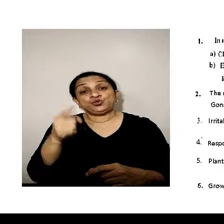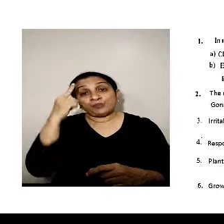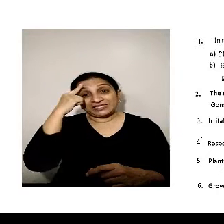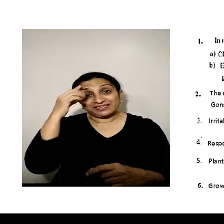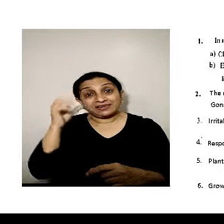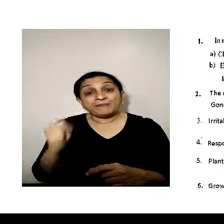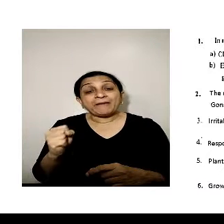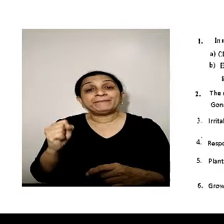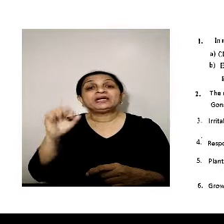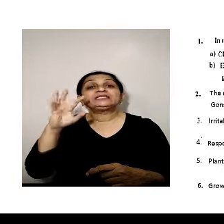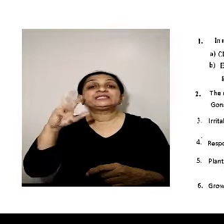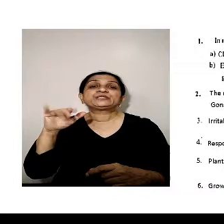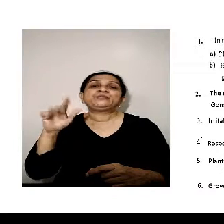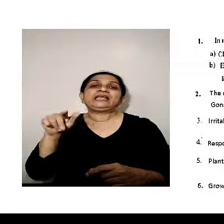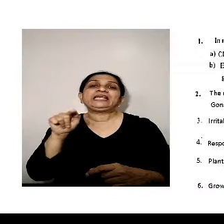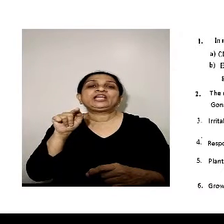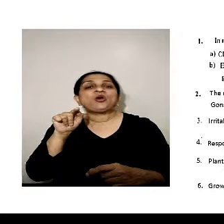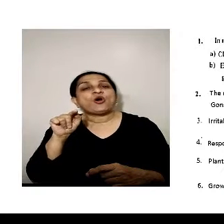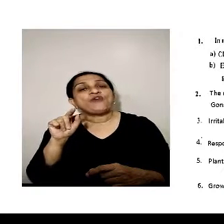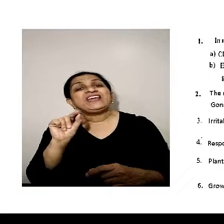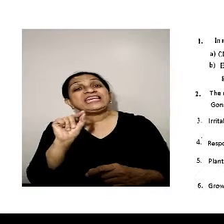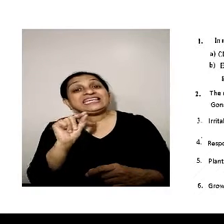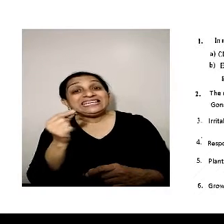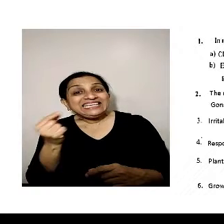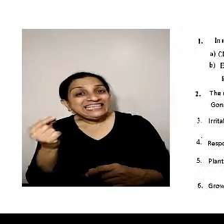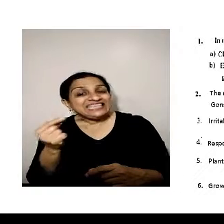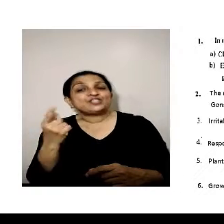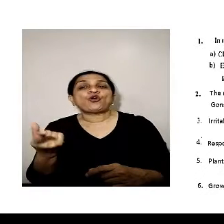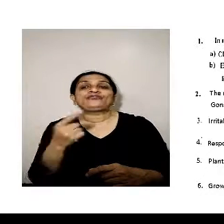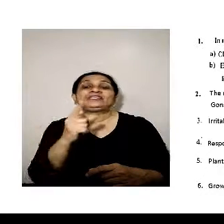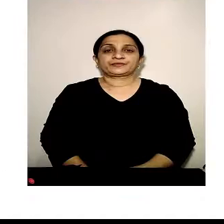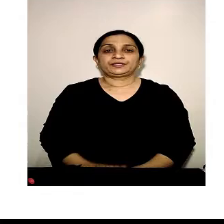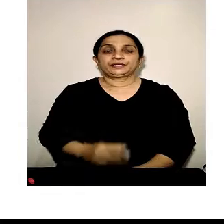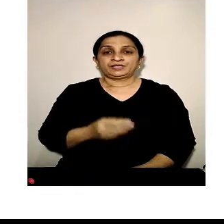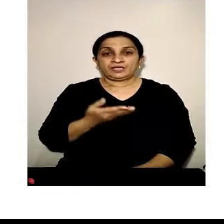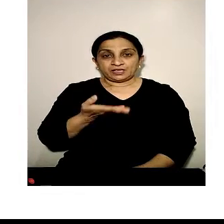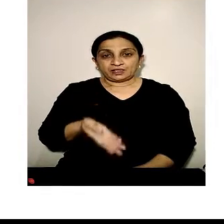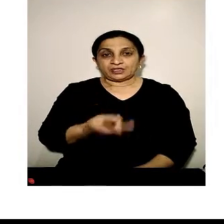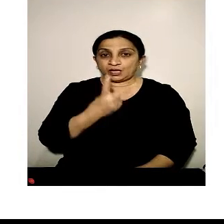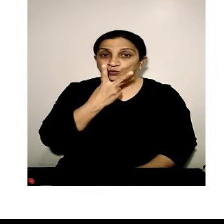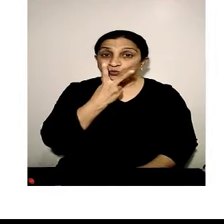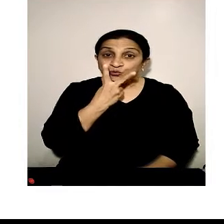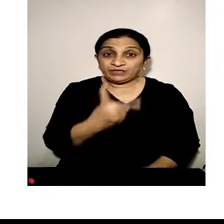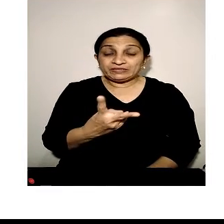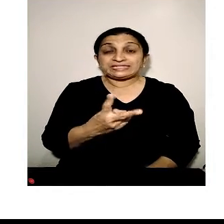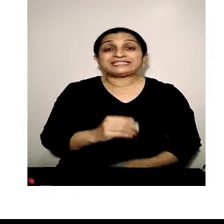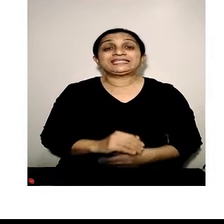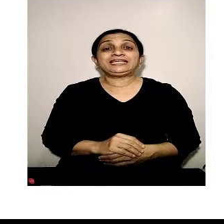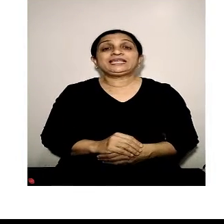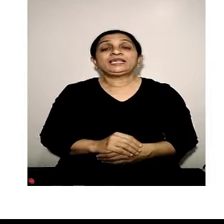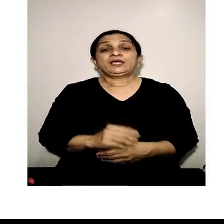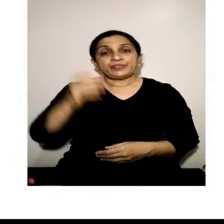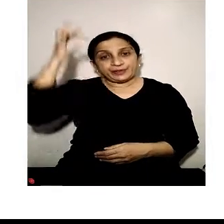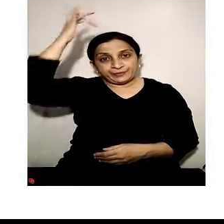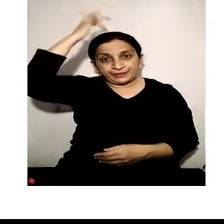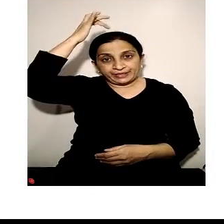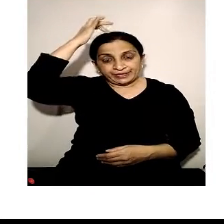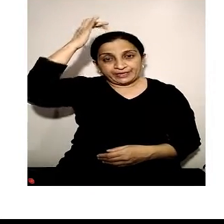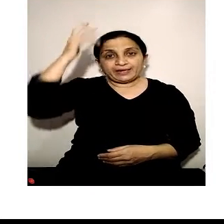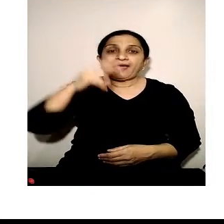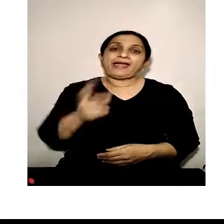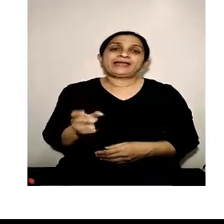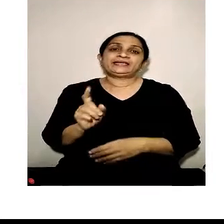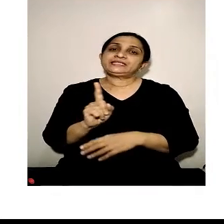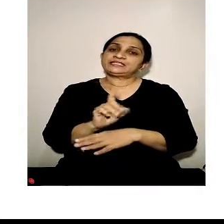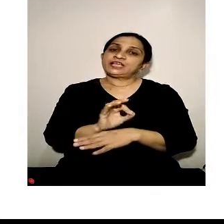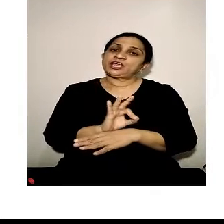cytokinins. You must remember the spelling of each of them. Now we will see the